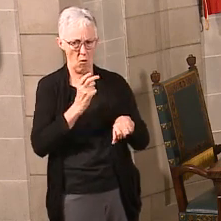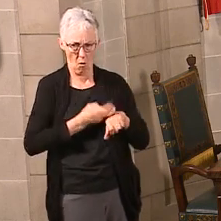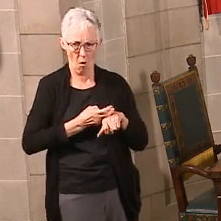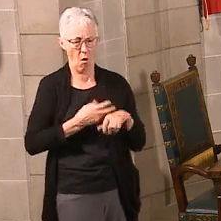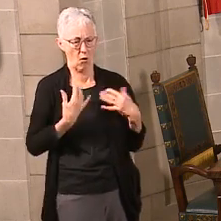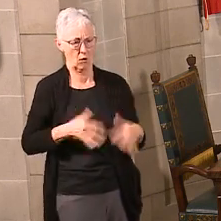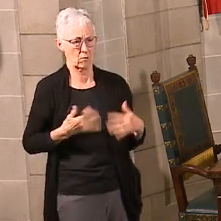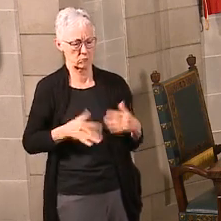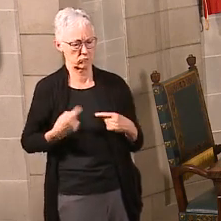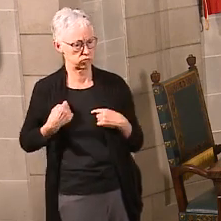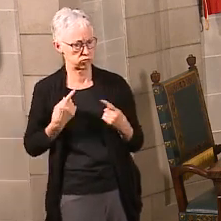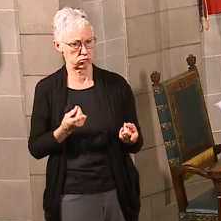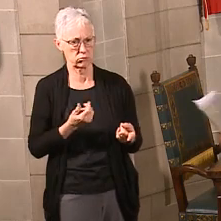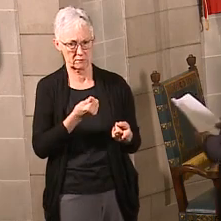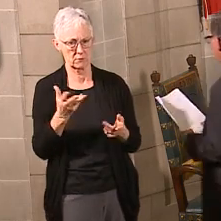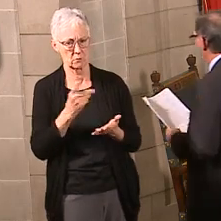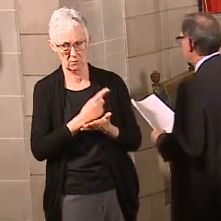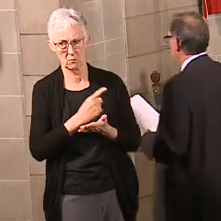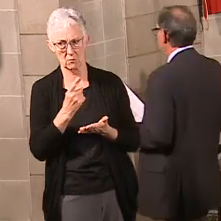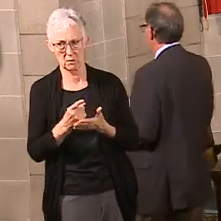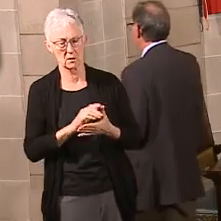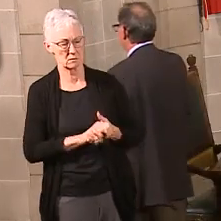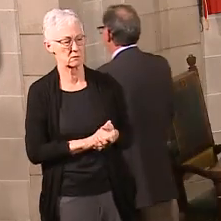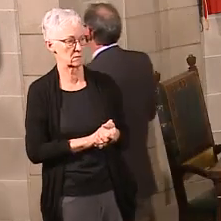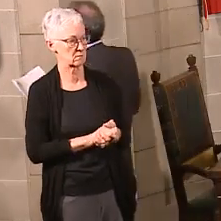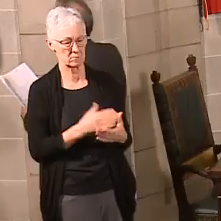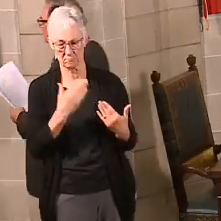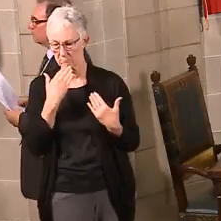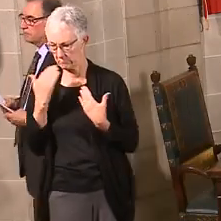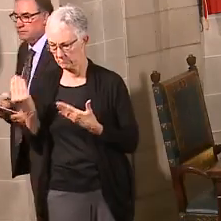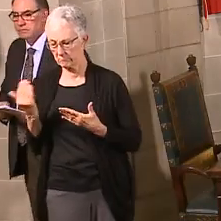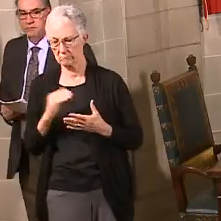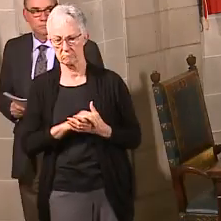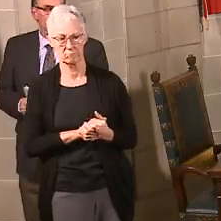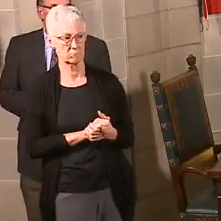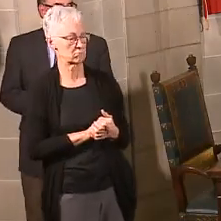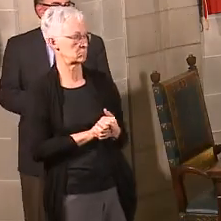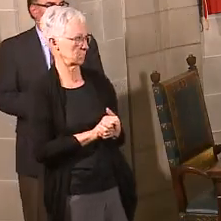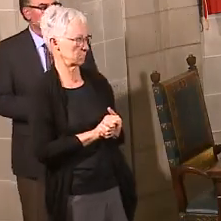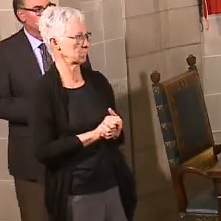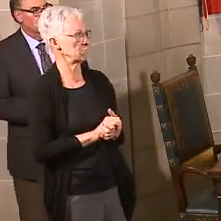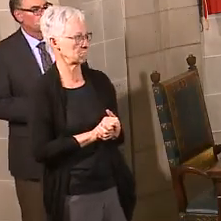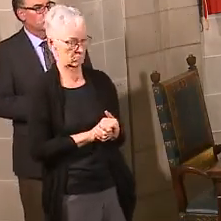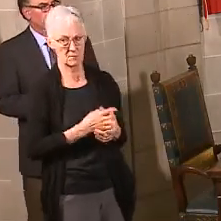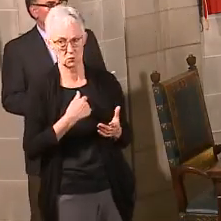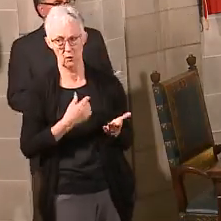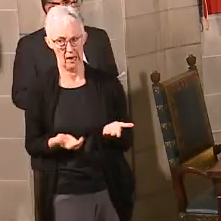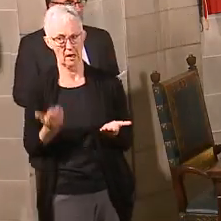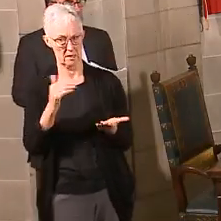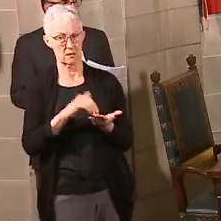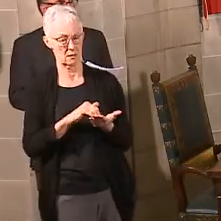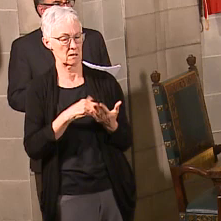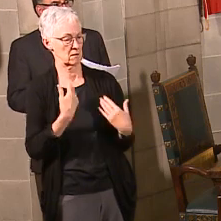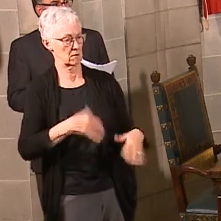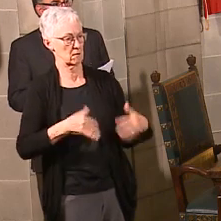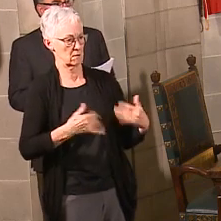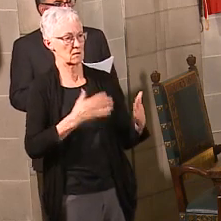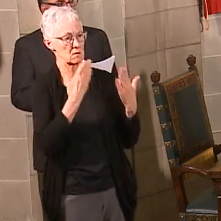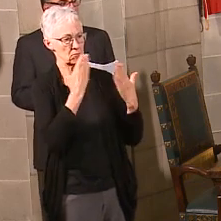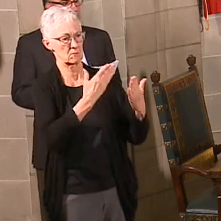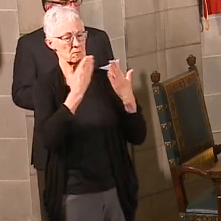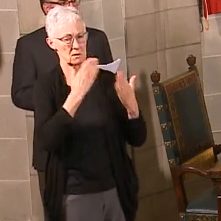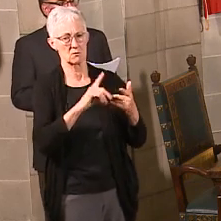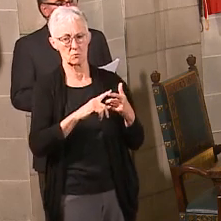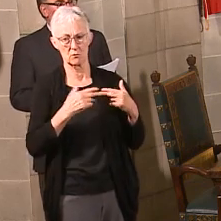hard. So that's all. Right. Thank you, Dr. Antone. Yeah, so again, I just echo Dr. Antone, and add my thanks to all the